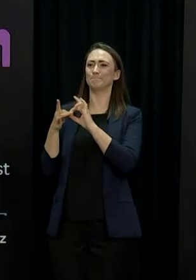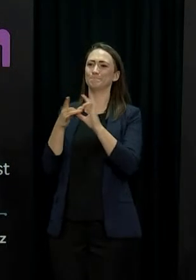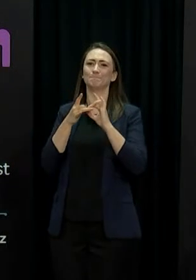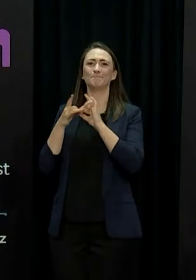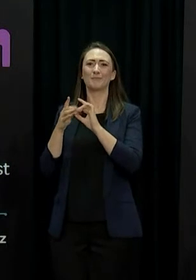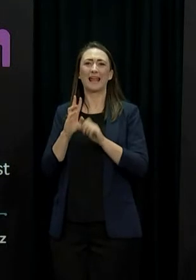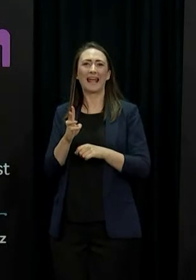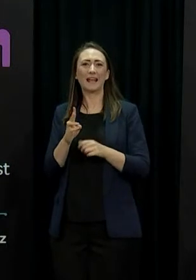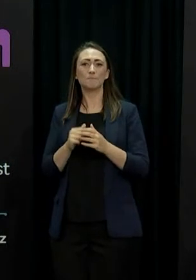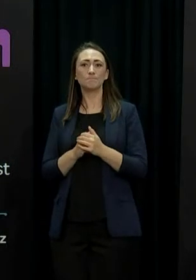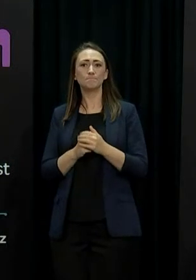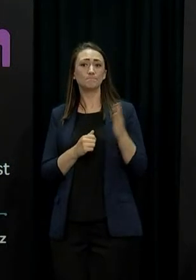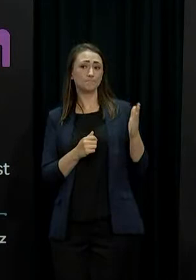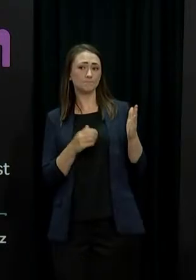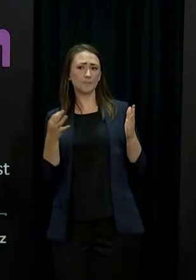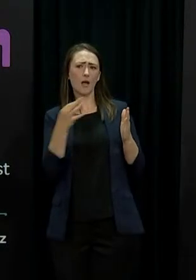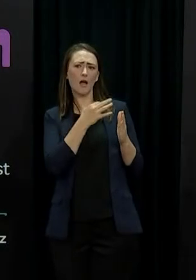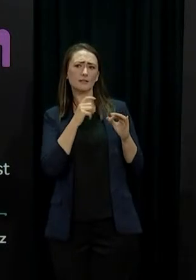Dr. Bloomfield?